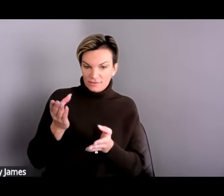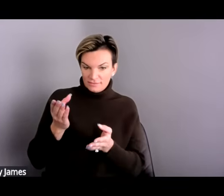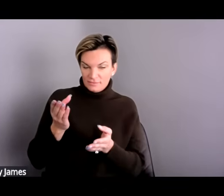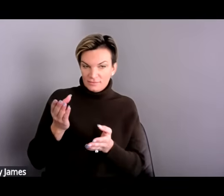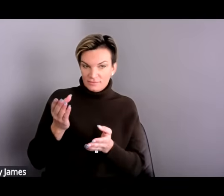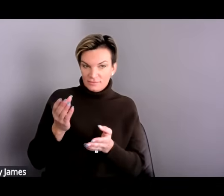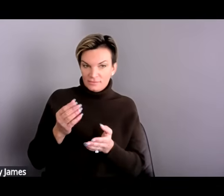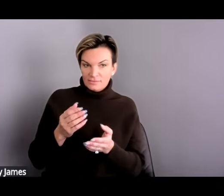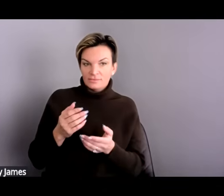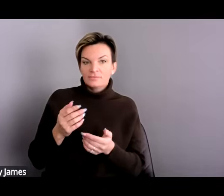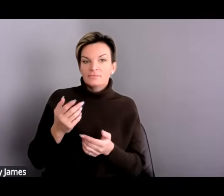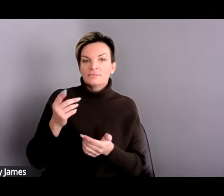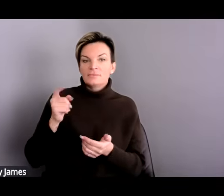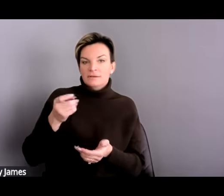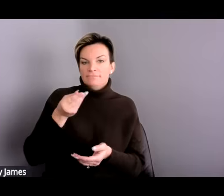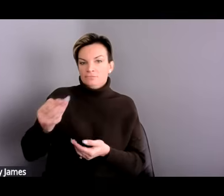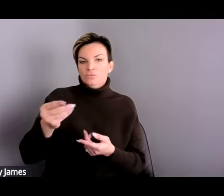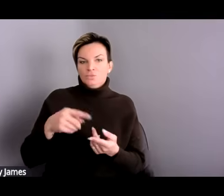to evaluate